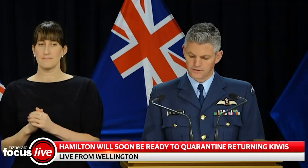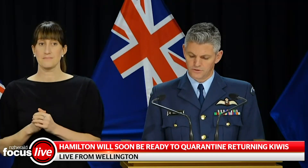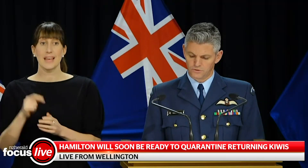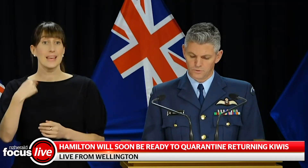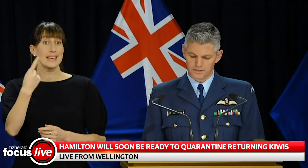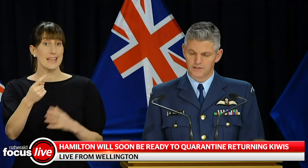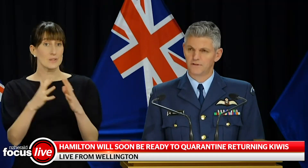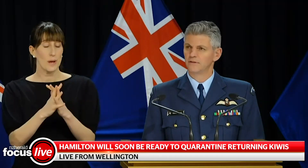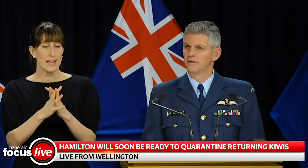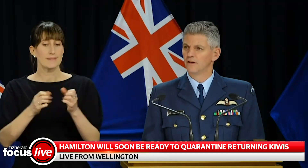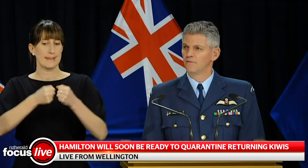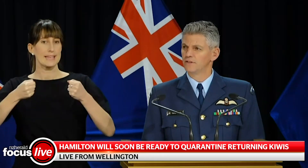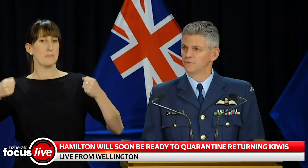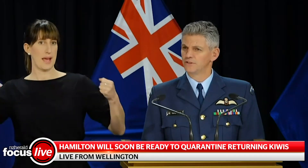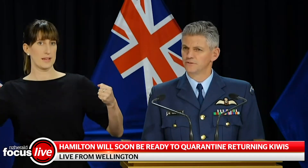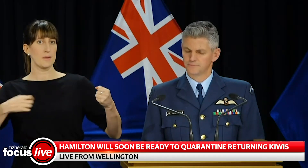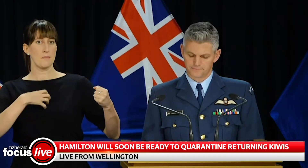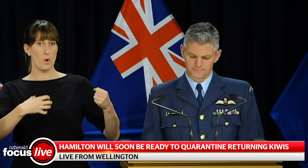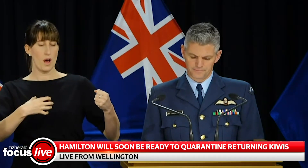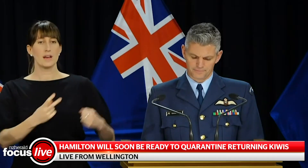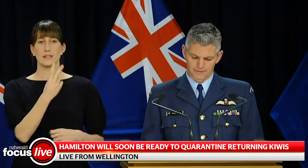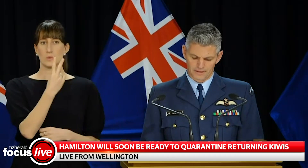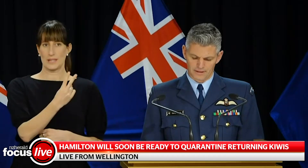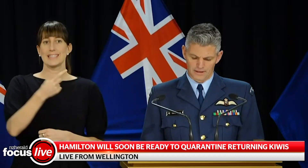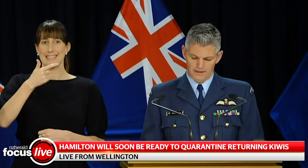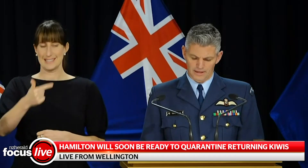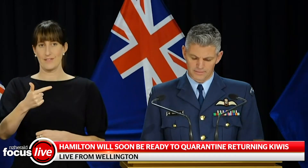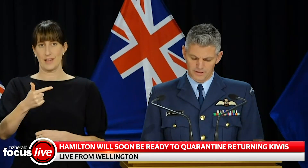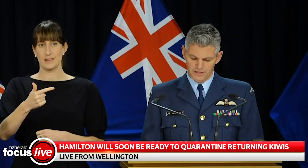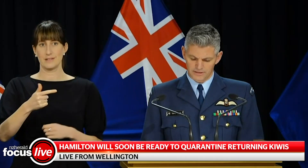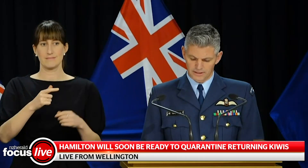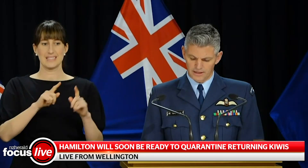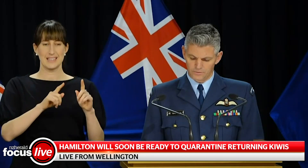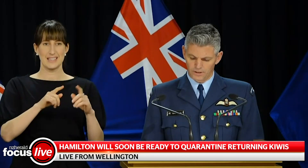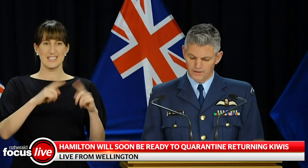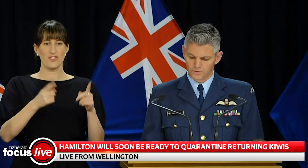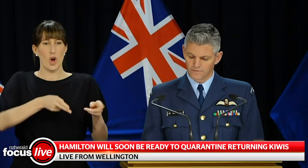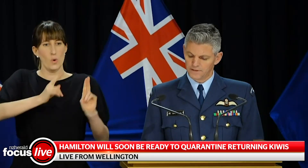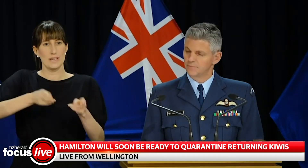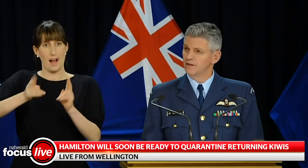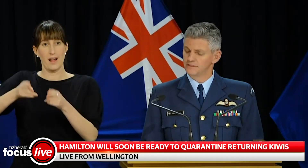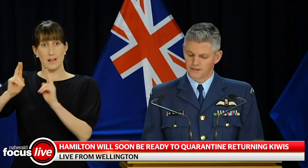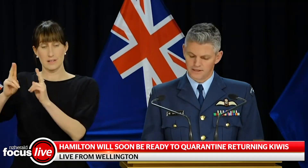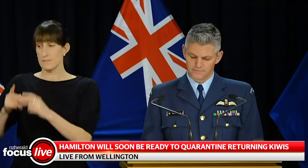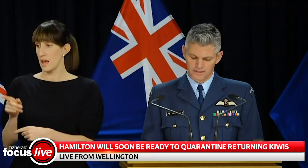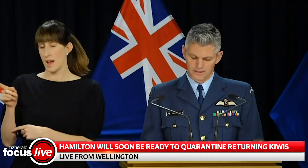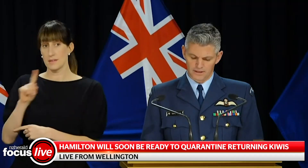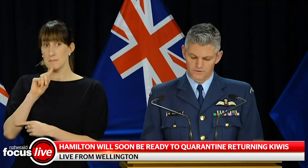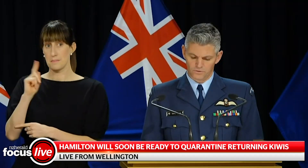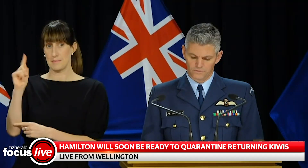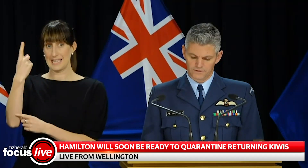increase this to 27 over these regions. As the Minister has indicated, we are doing a feasibility